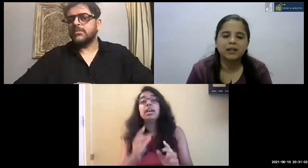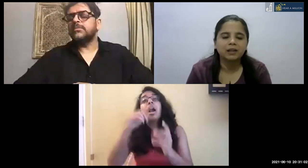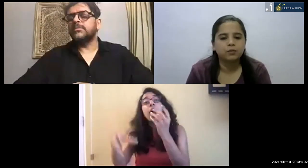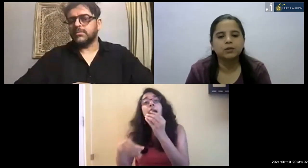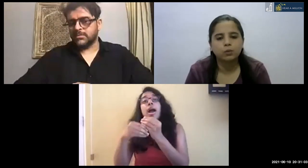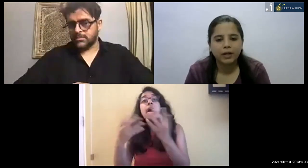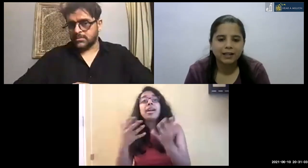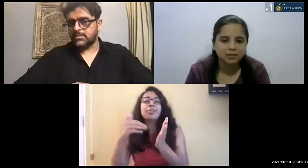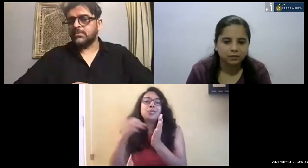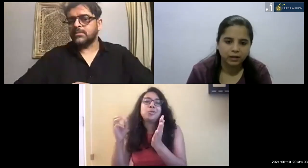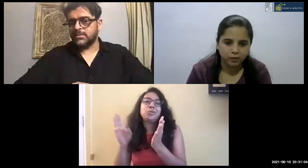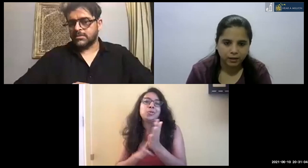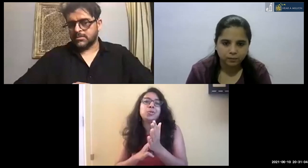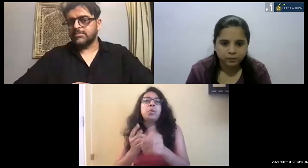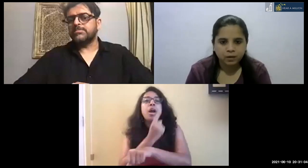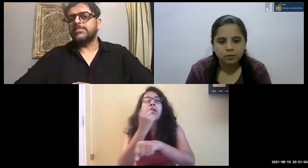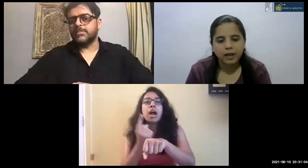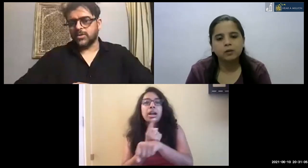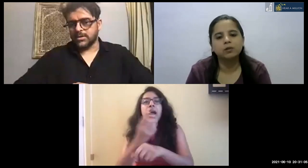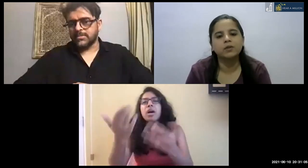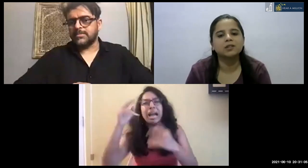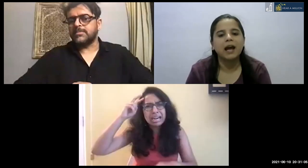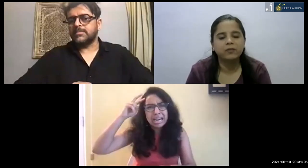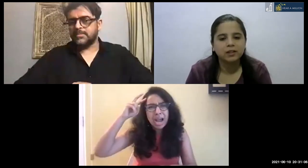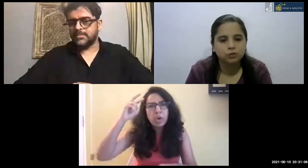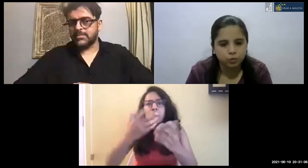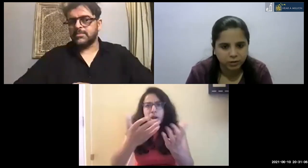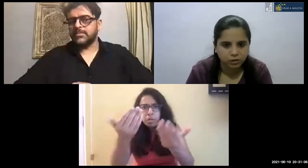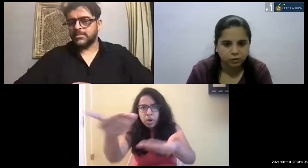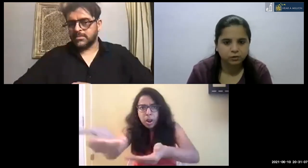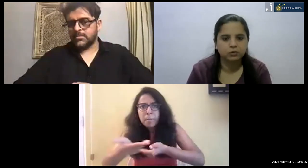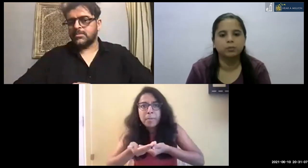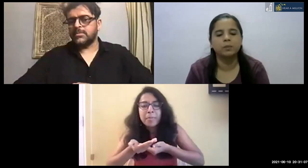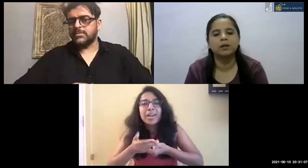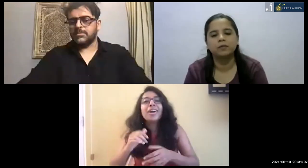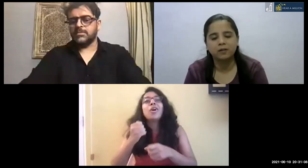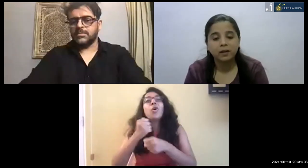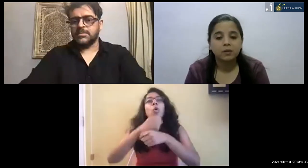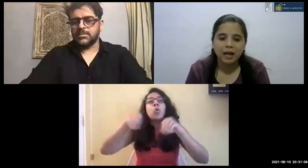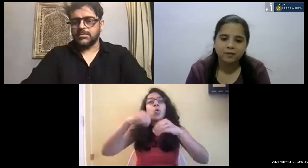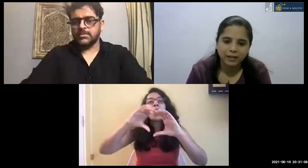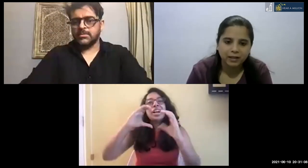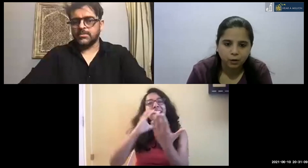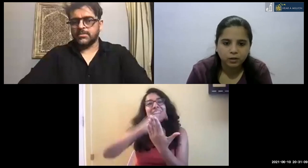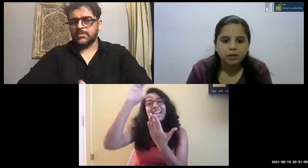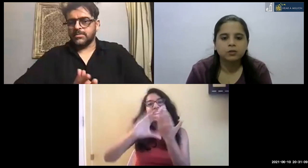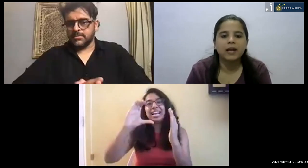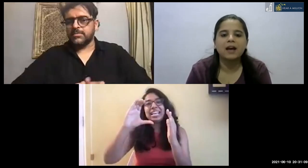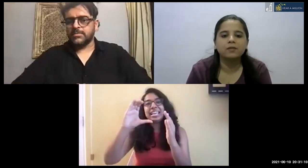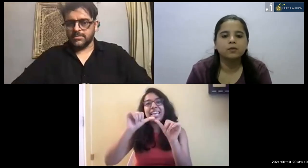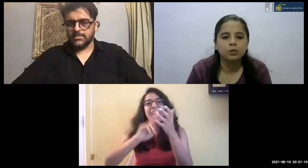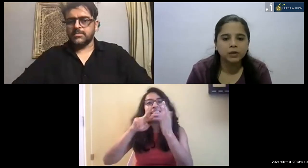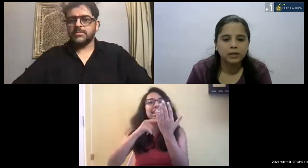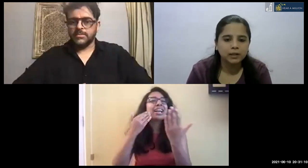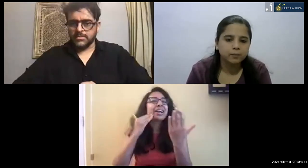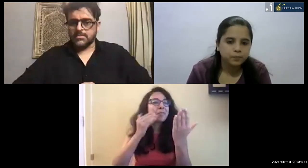and everything. It was quite easy for everyone. And also we just have the Zoom session also. So people, if they will have any doubt, so we